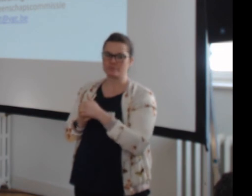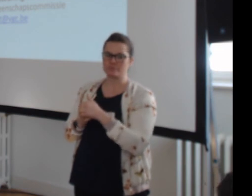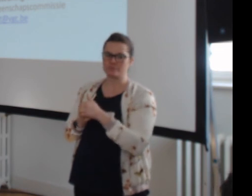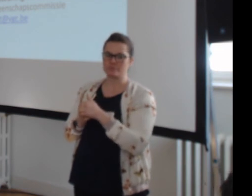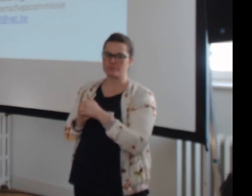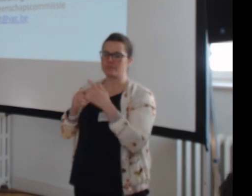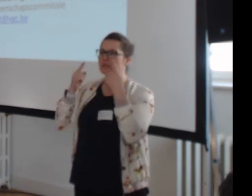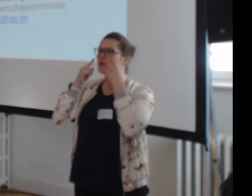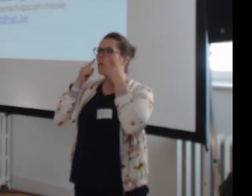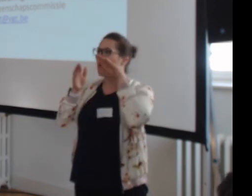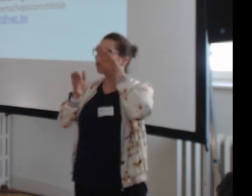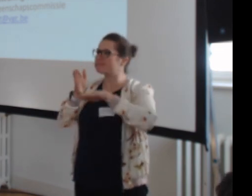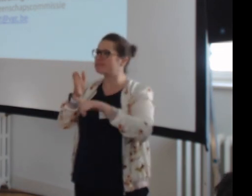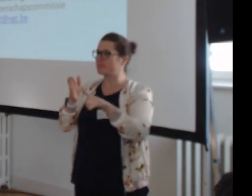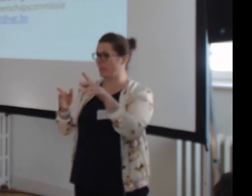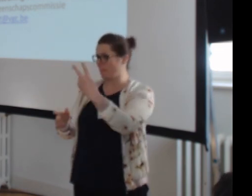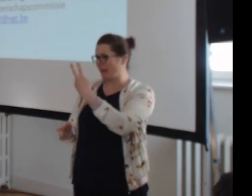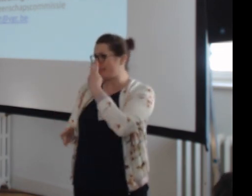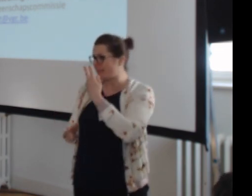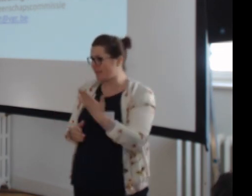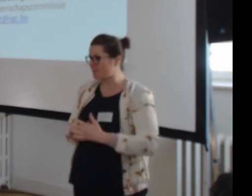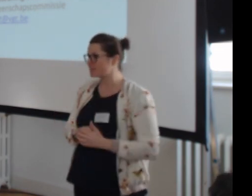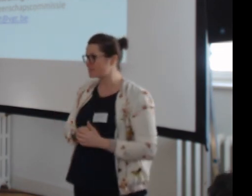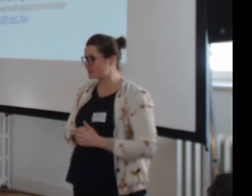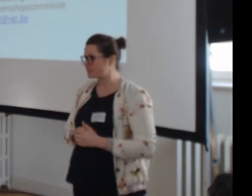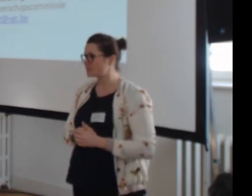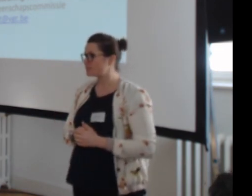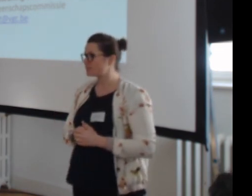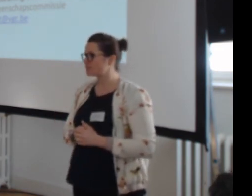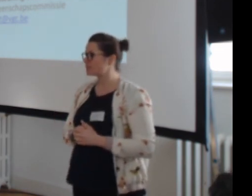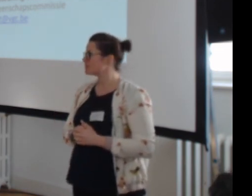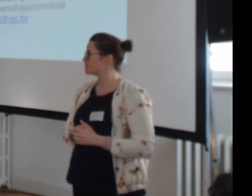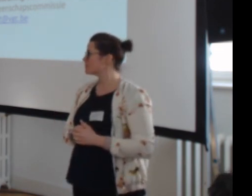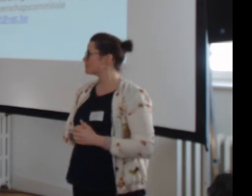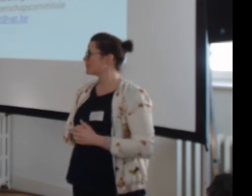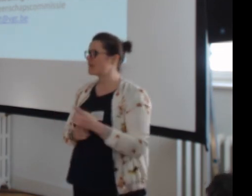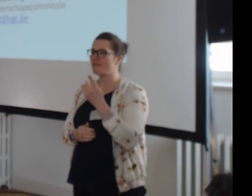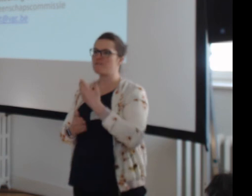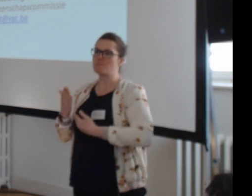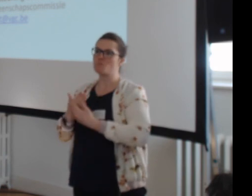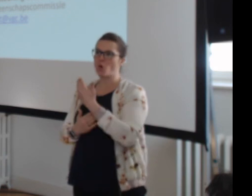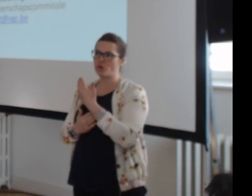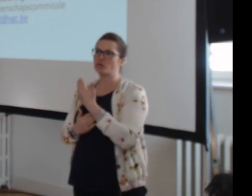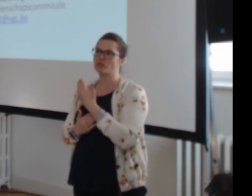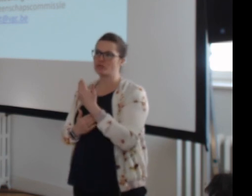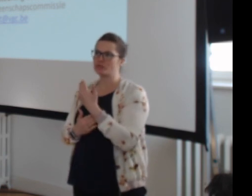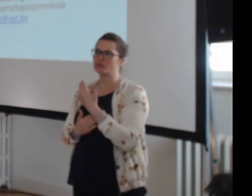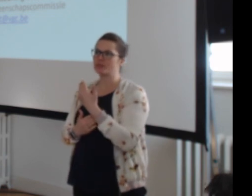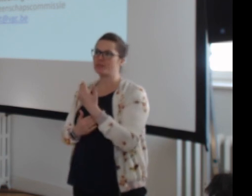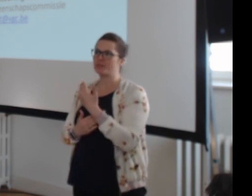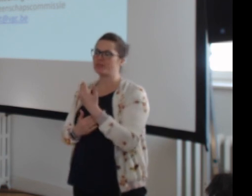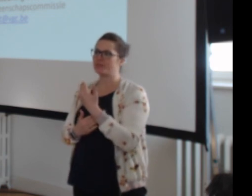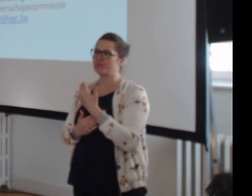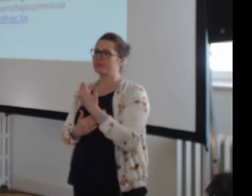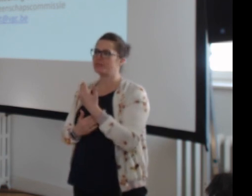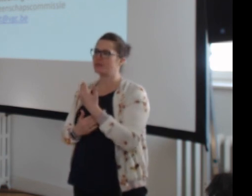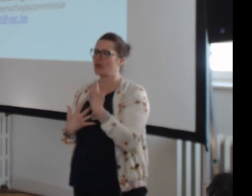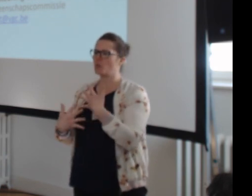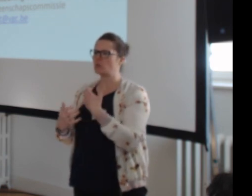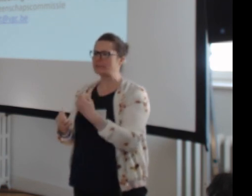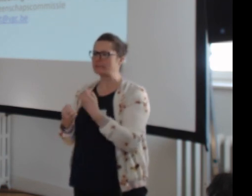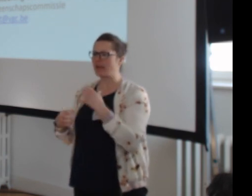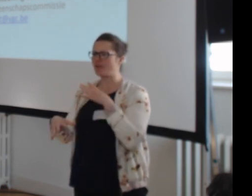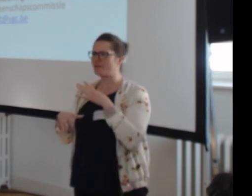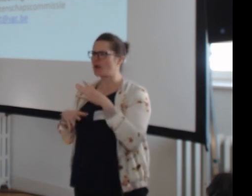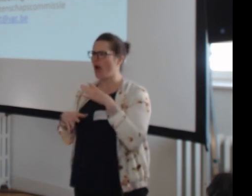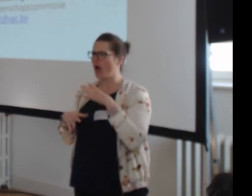Bart is 42 and is blind. And this morning we just heard some strong stories